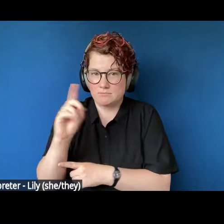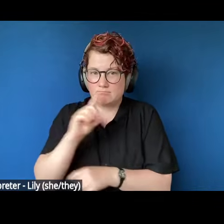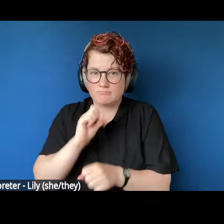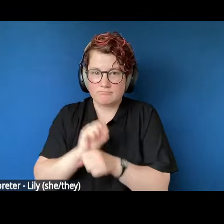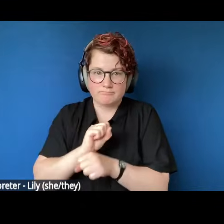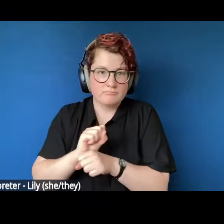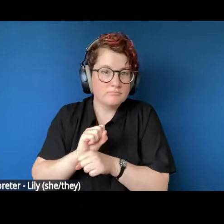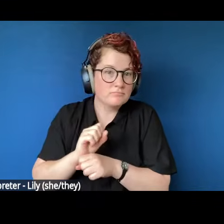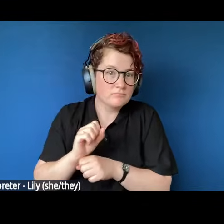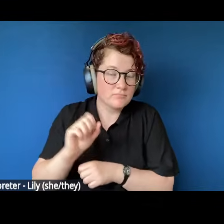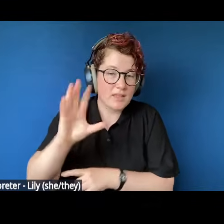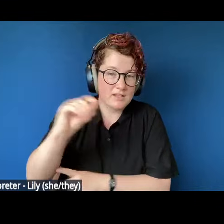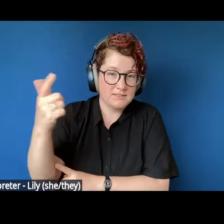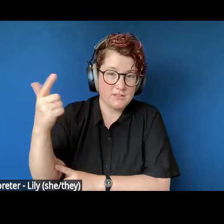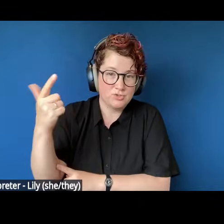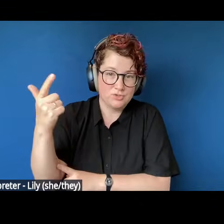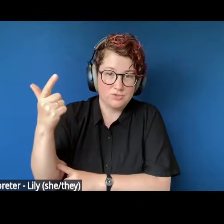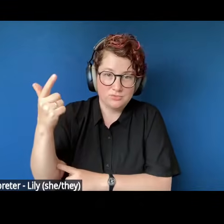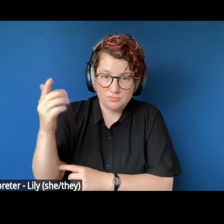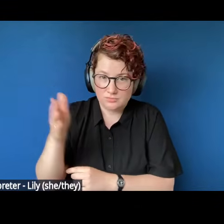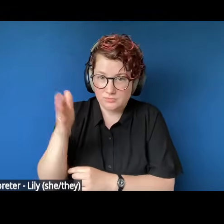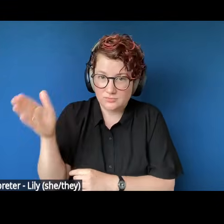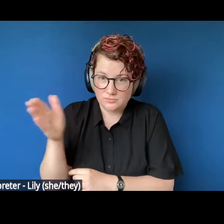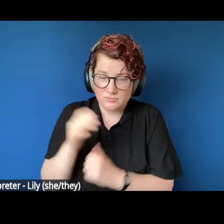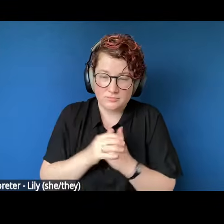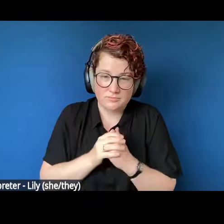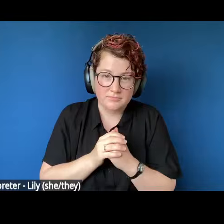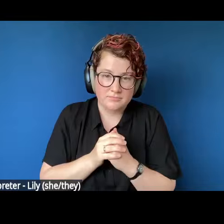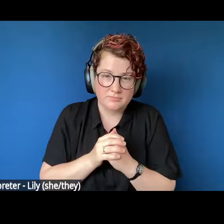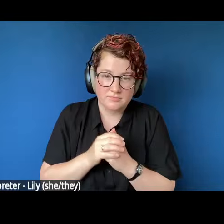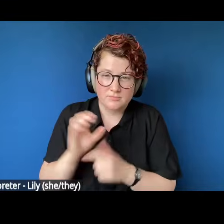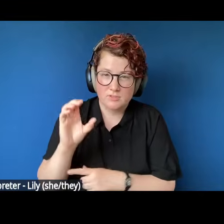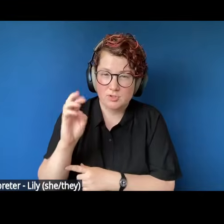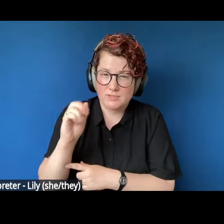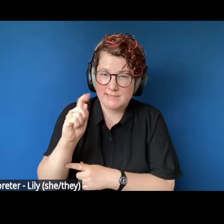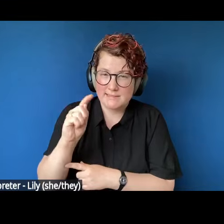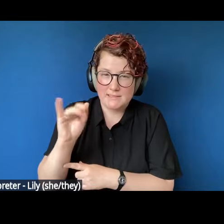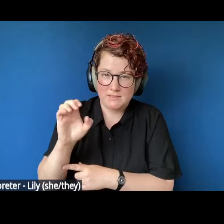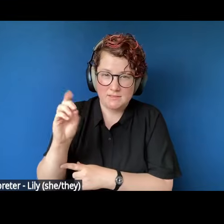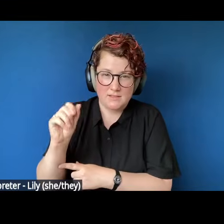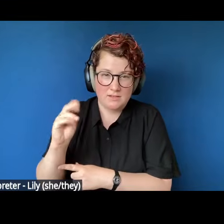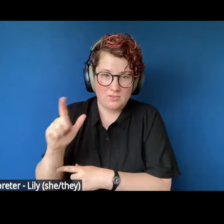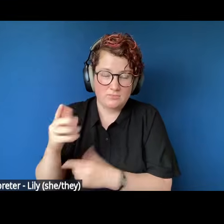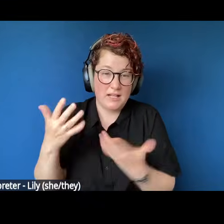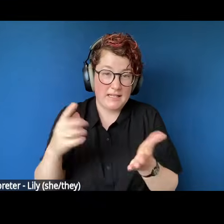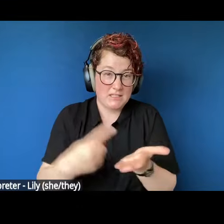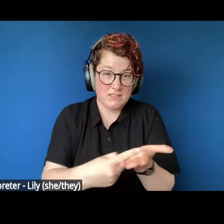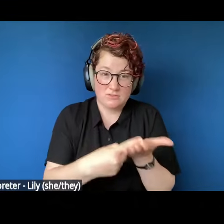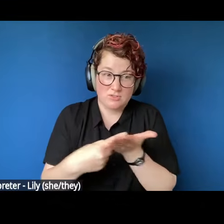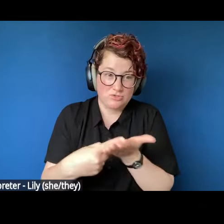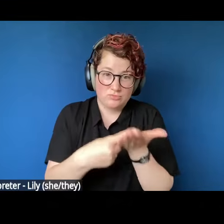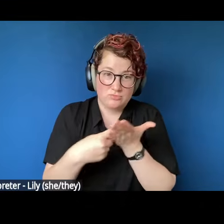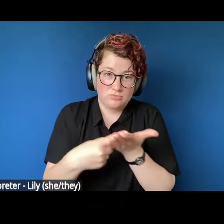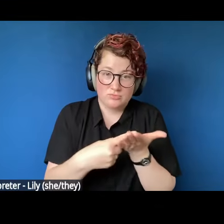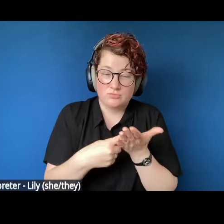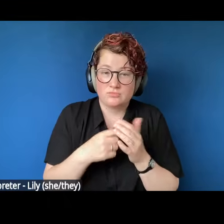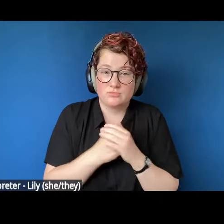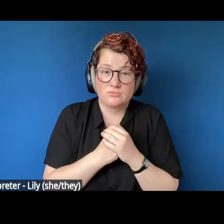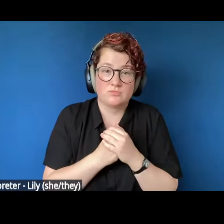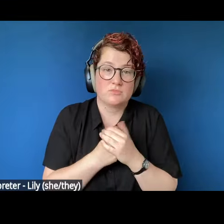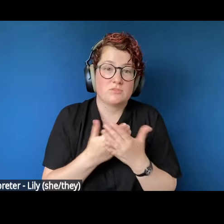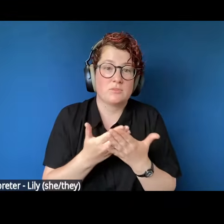Danielle? Okay, any discussion? Yeah. Before the